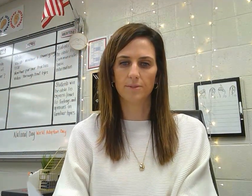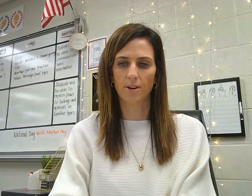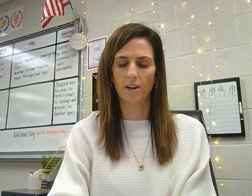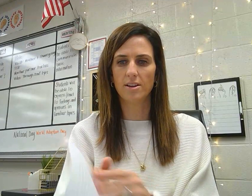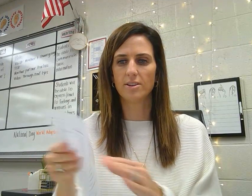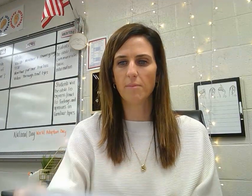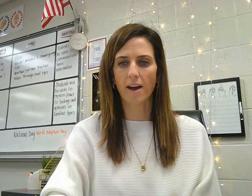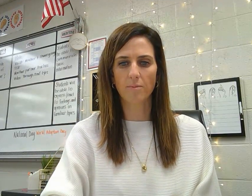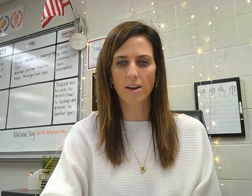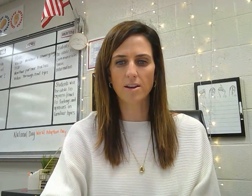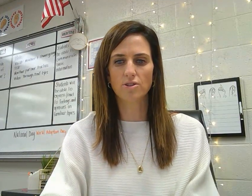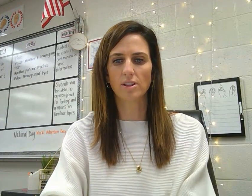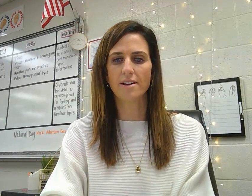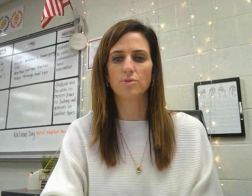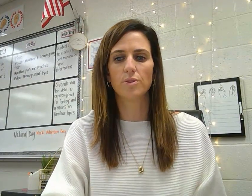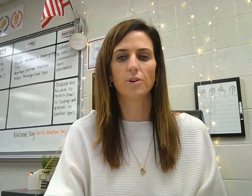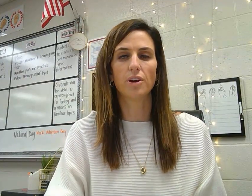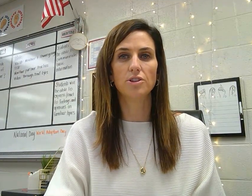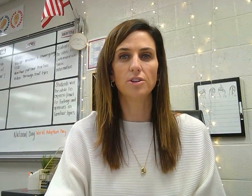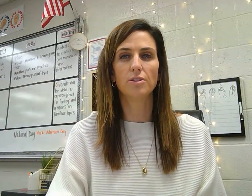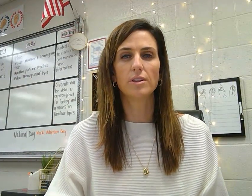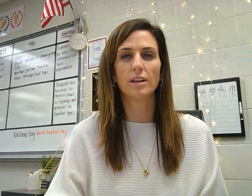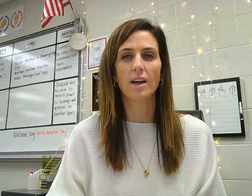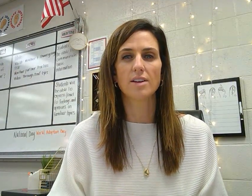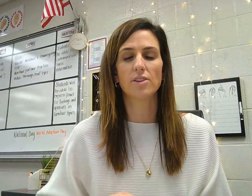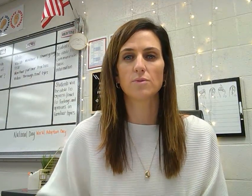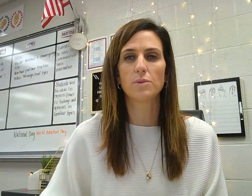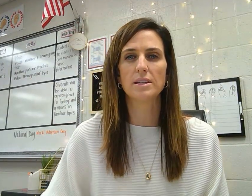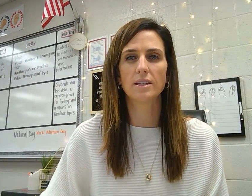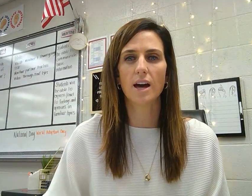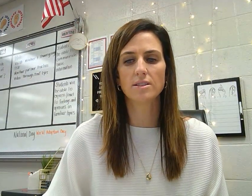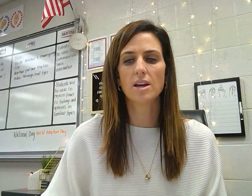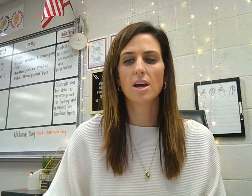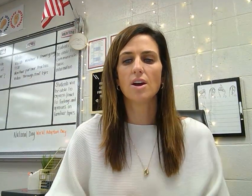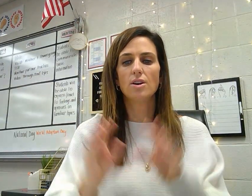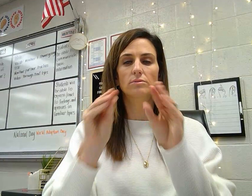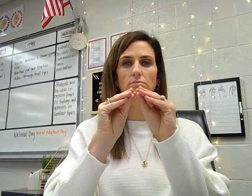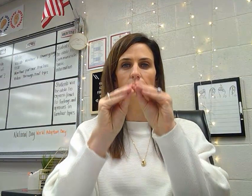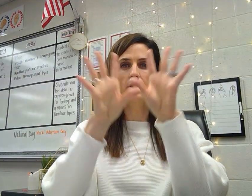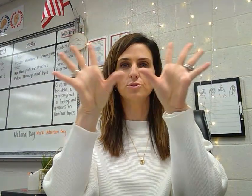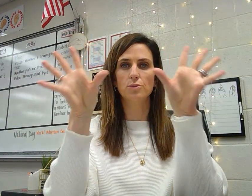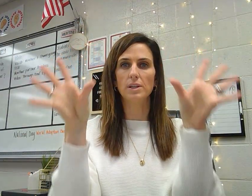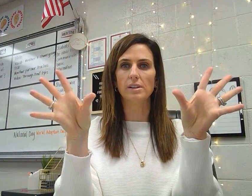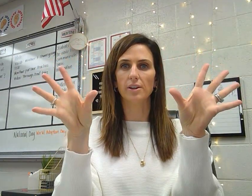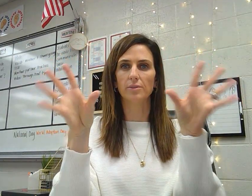Sorry, on the back page, last one we're going to do in class, or last one we did in class, to be clear.